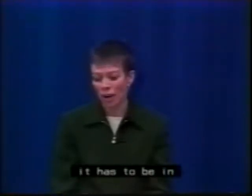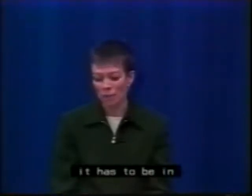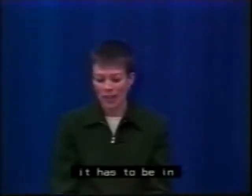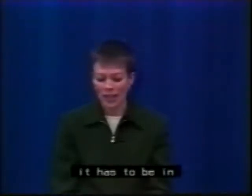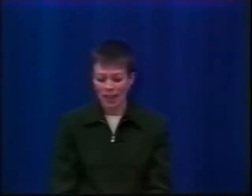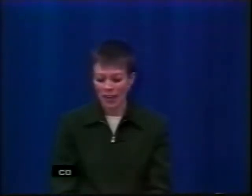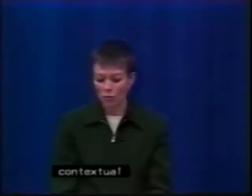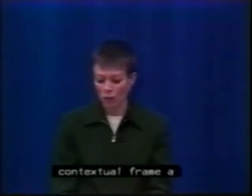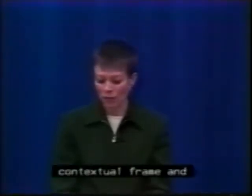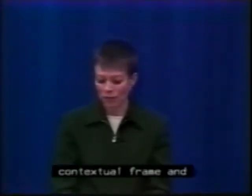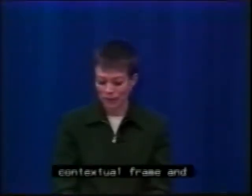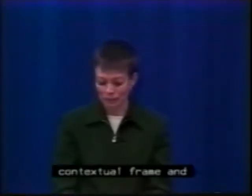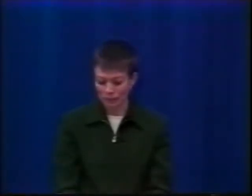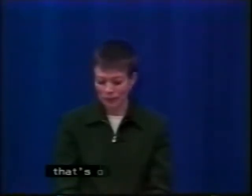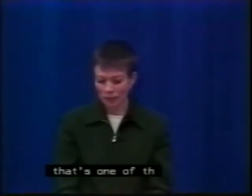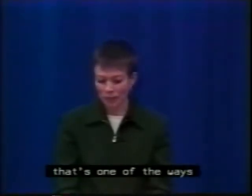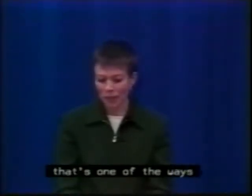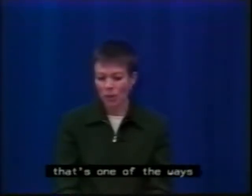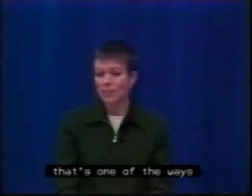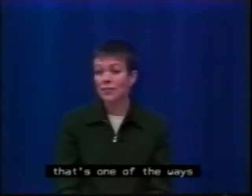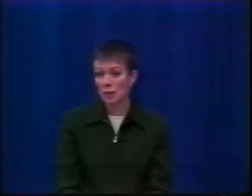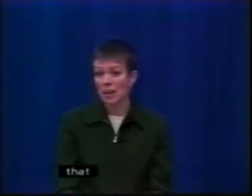frame, and that's one of the ways that they